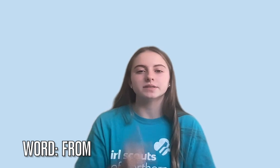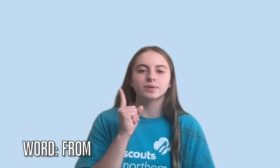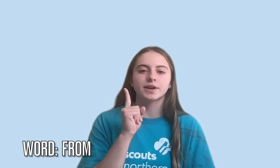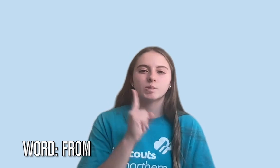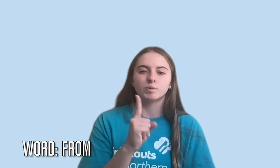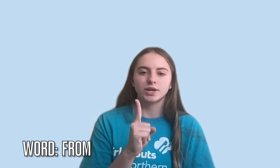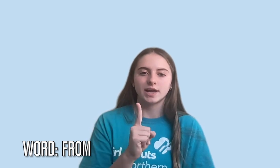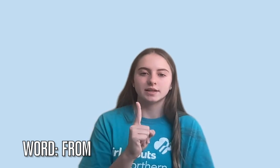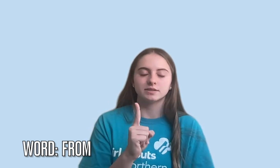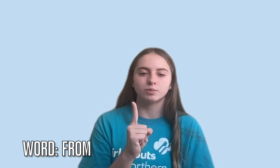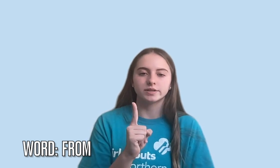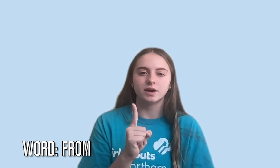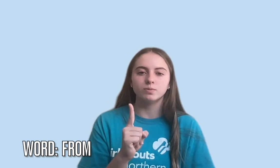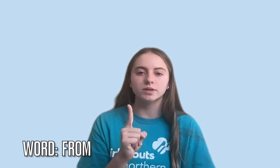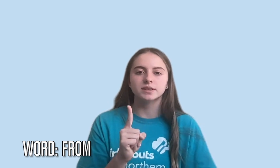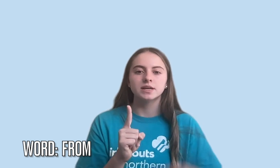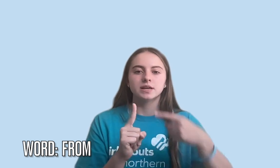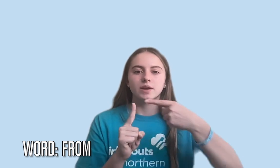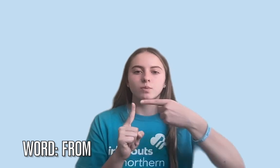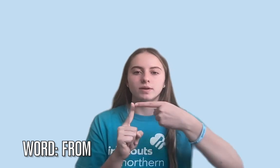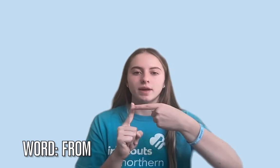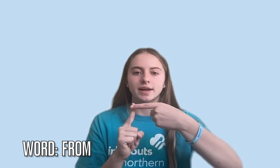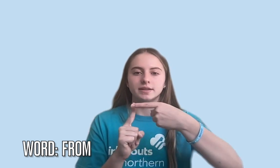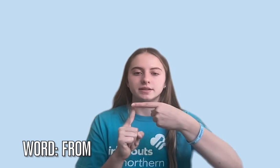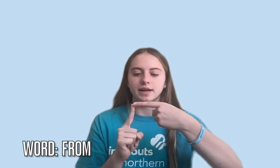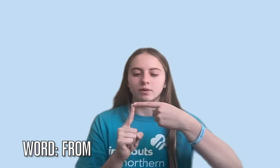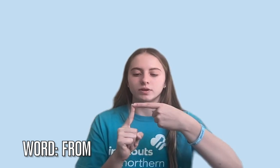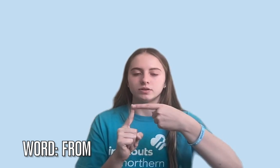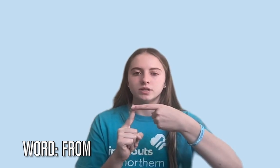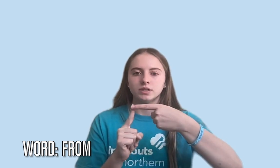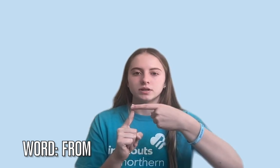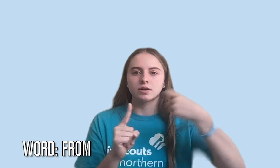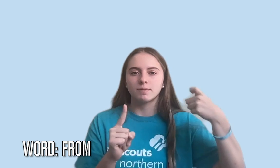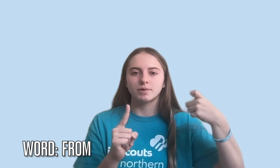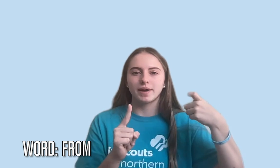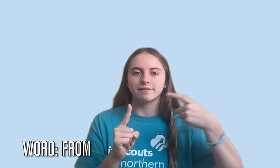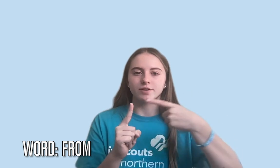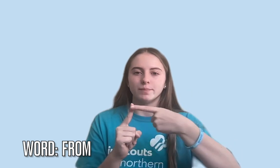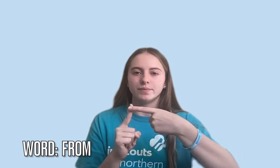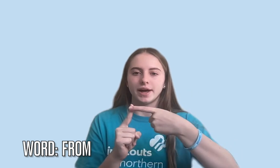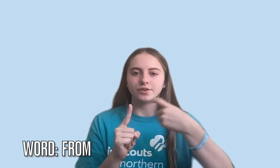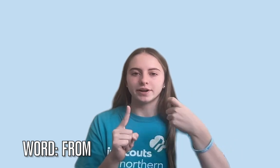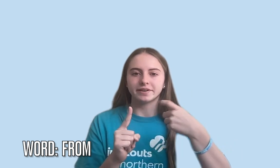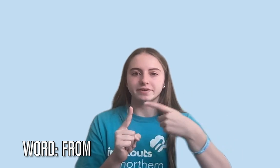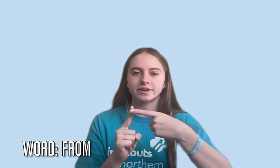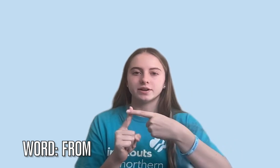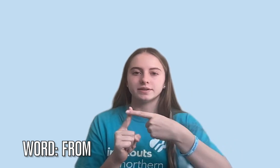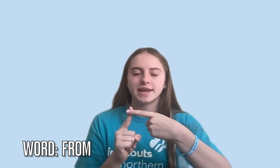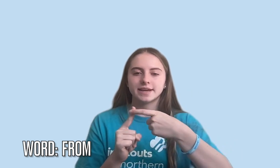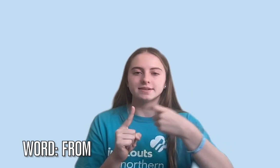is bringing one hand pointing upwards and one hand that will come away from that other hand, like you're taking